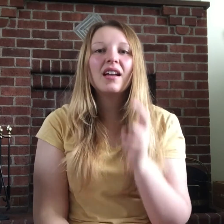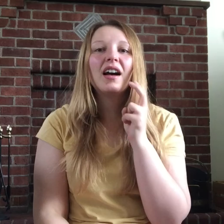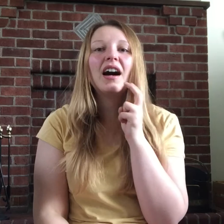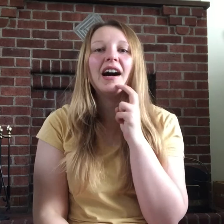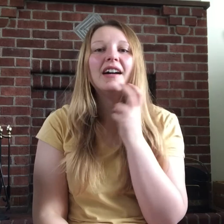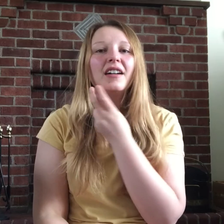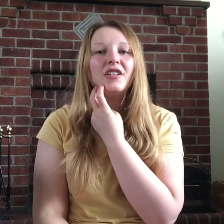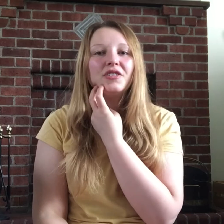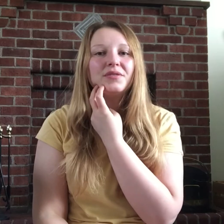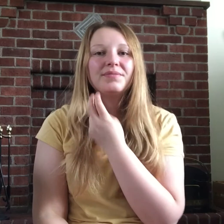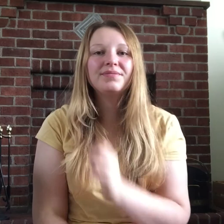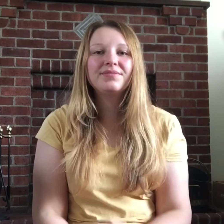Uncle.